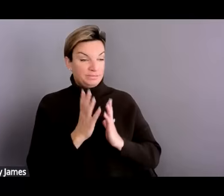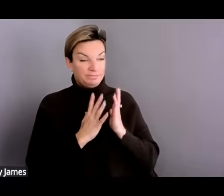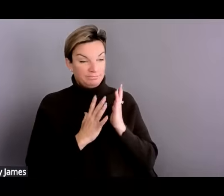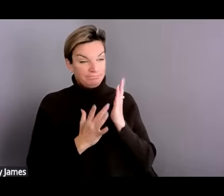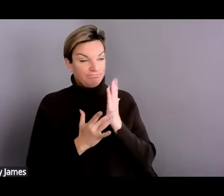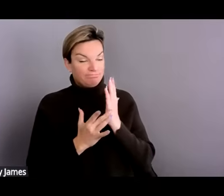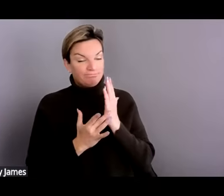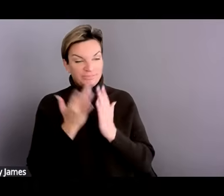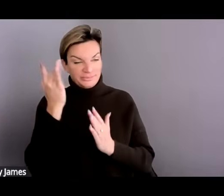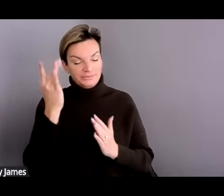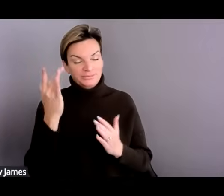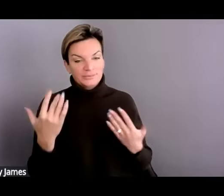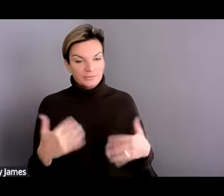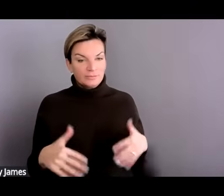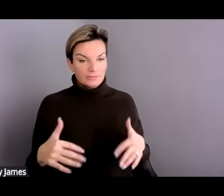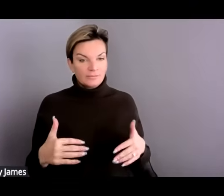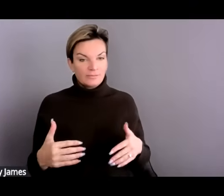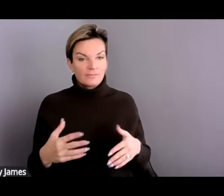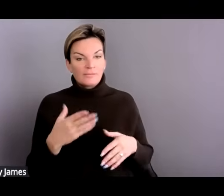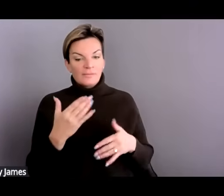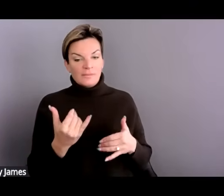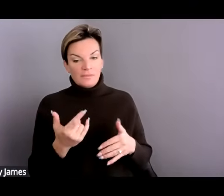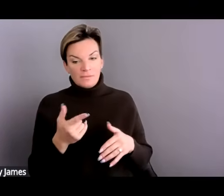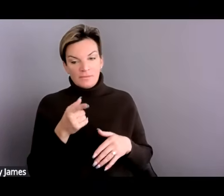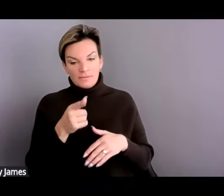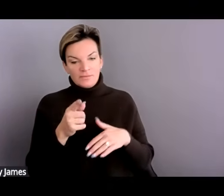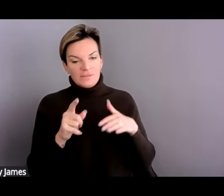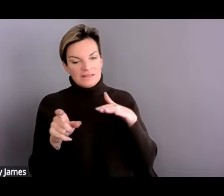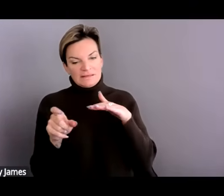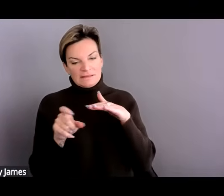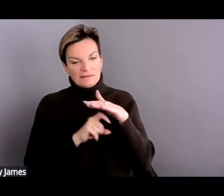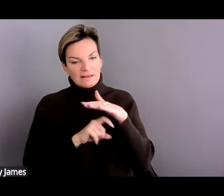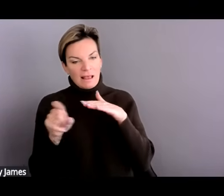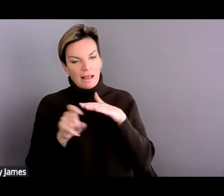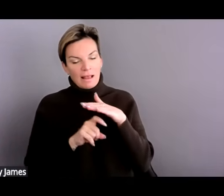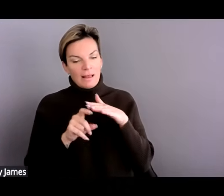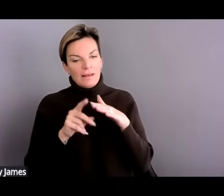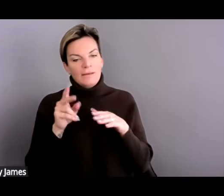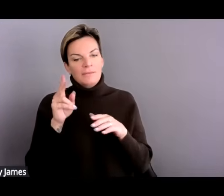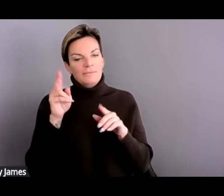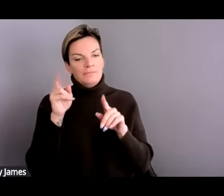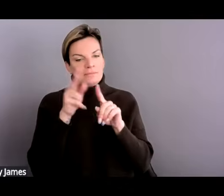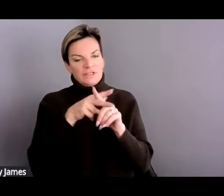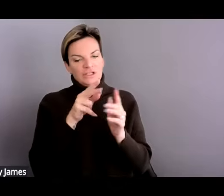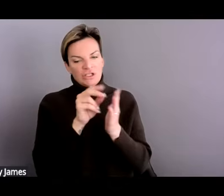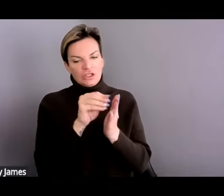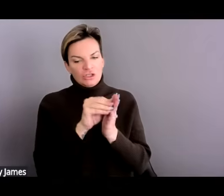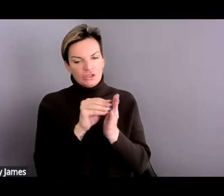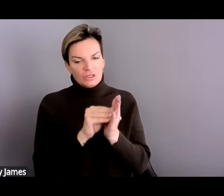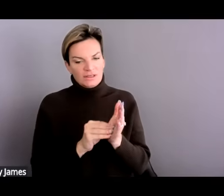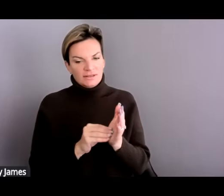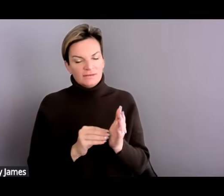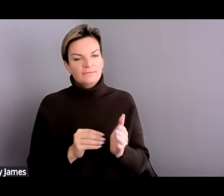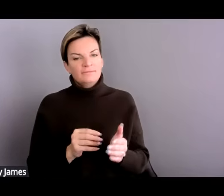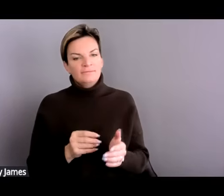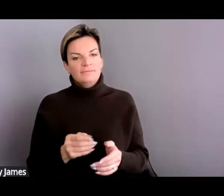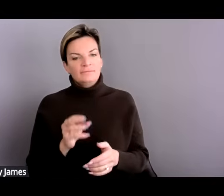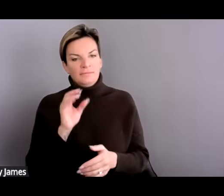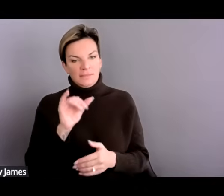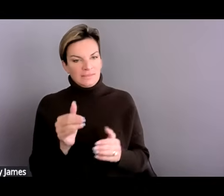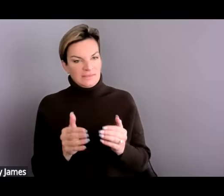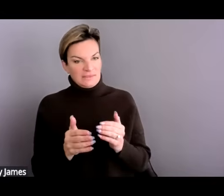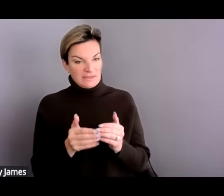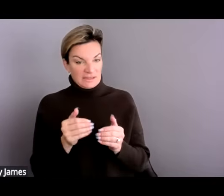and scanned petitions, which your staff helpfully provides, it's much easier to go